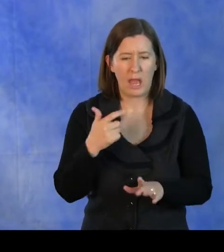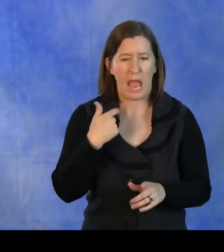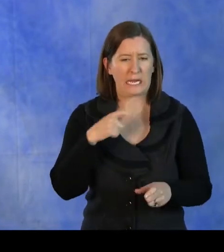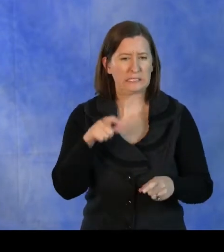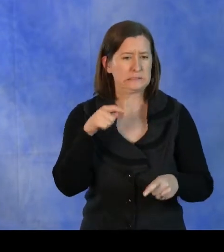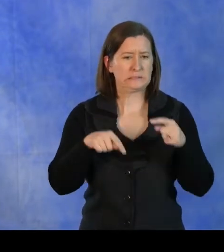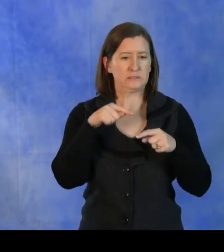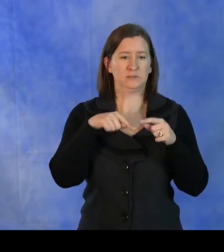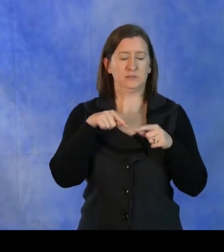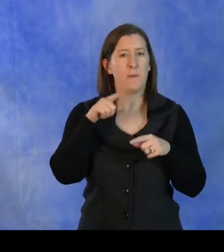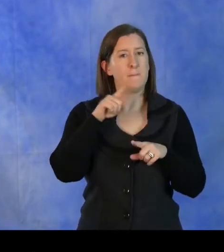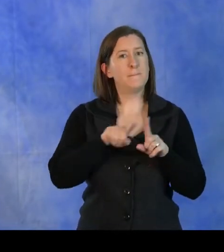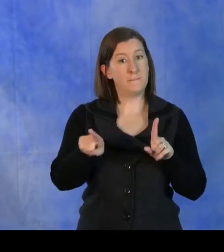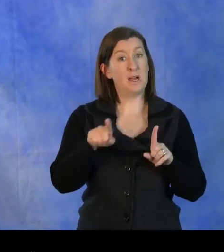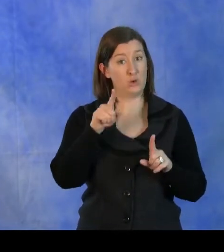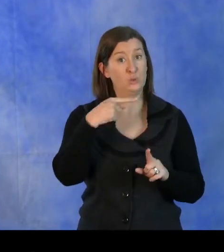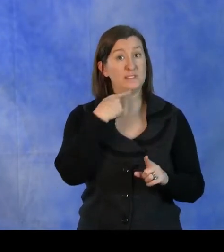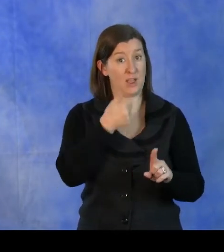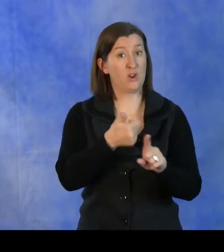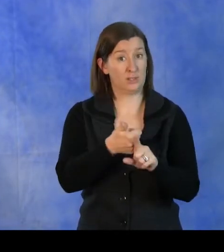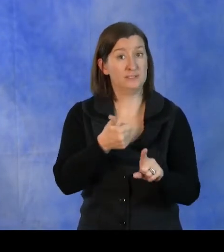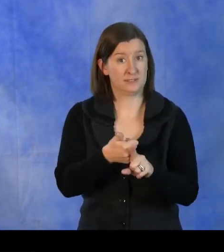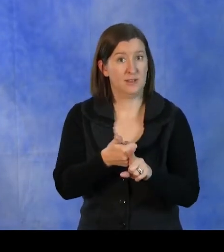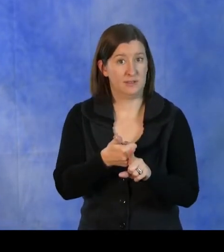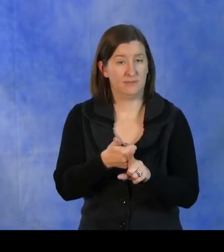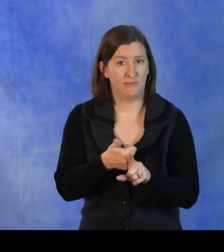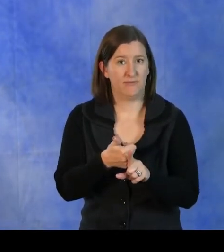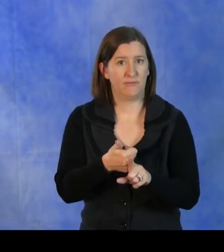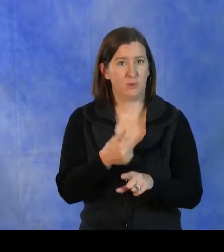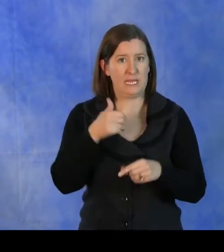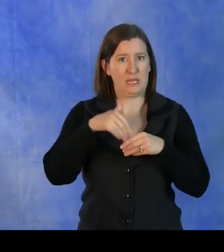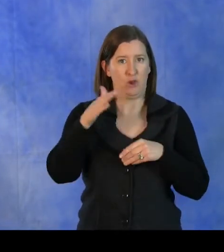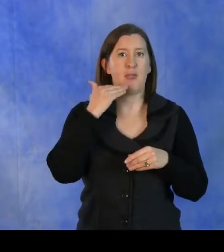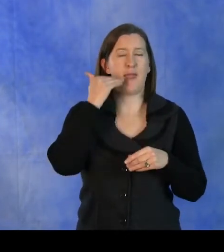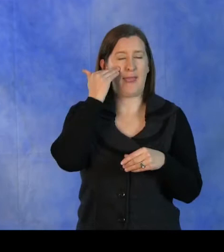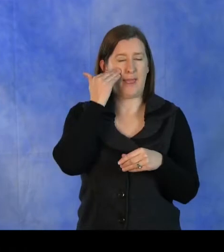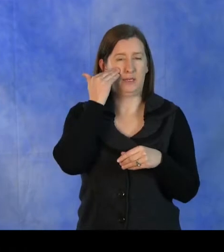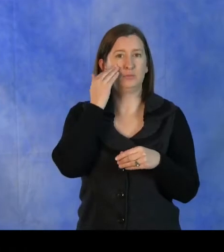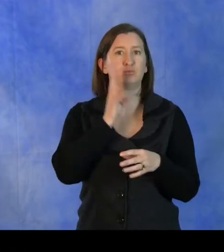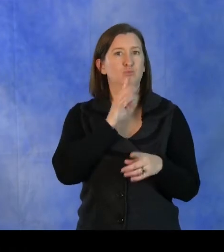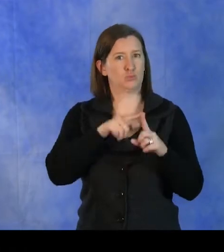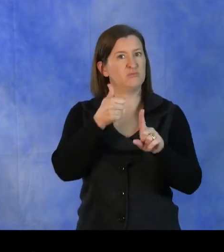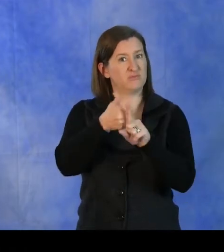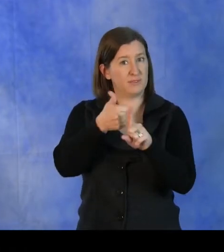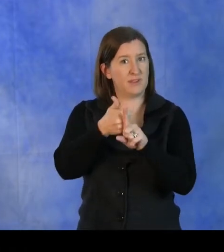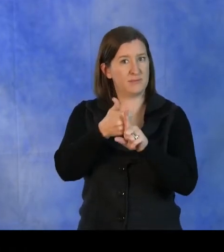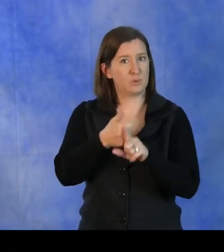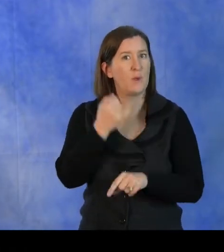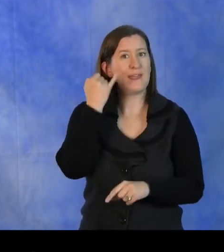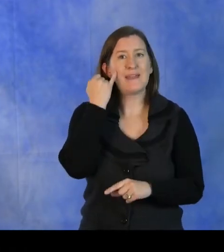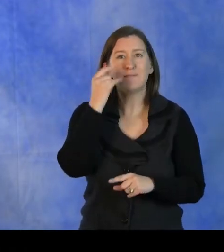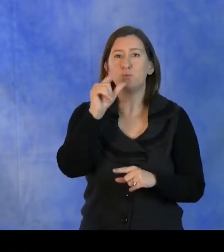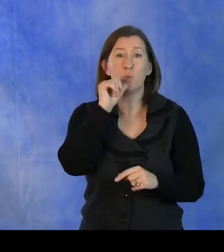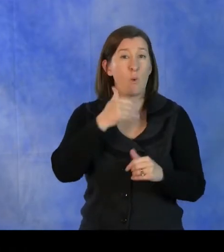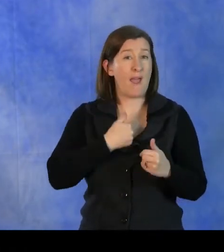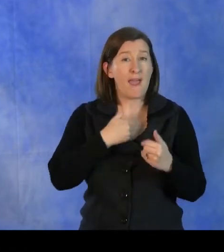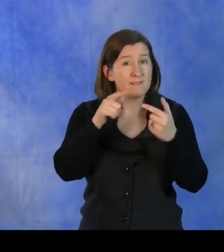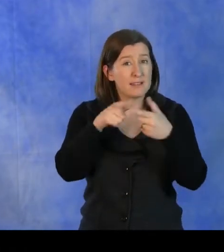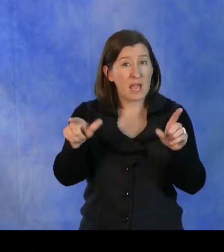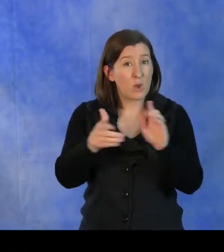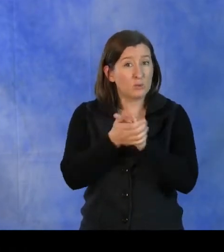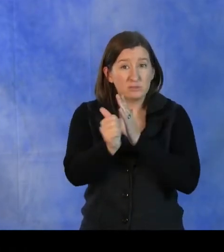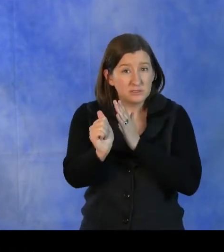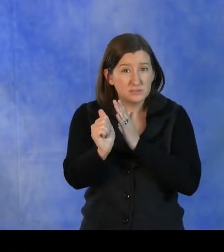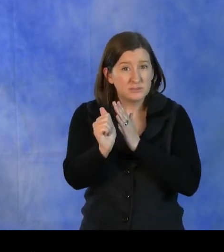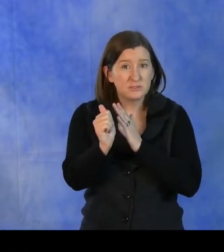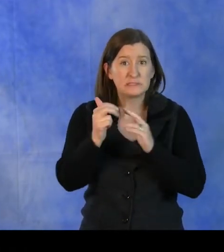you say something and then you have to go back and fix it, so you can talk to yourself in your